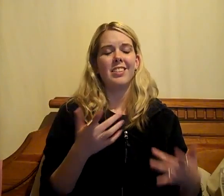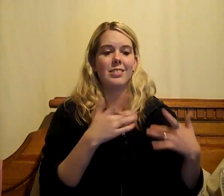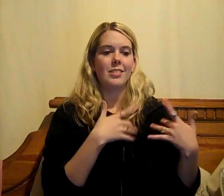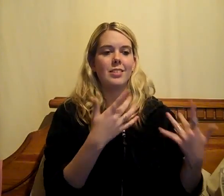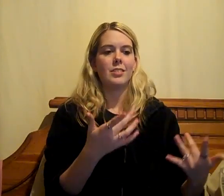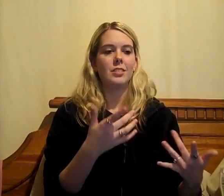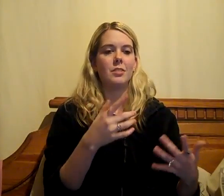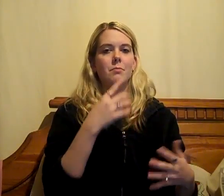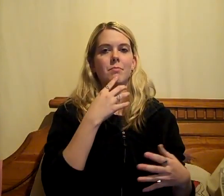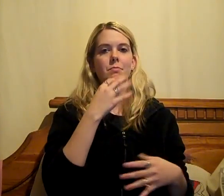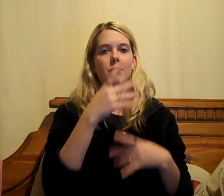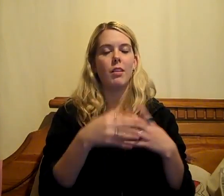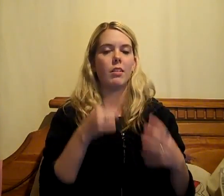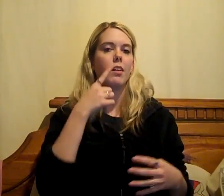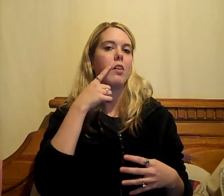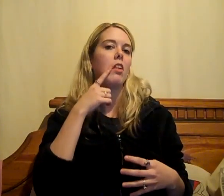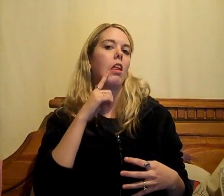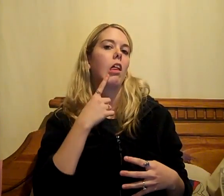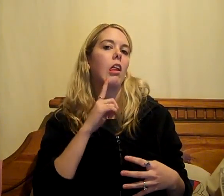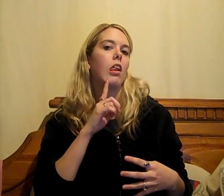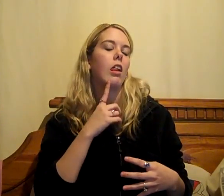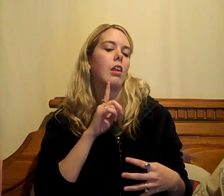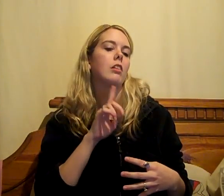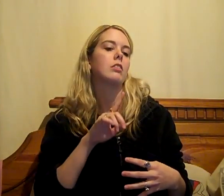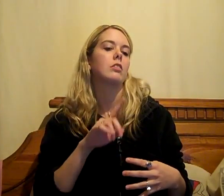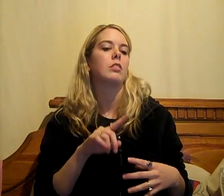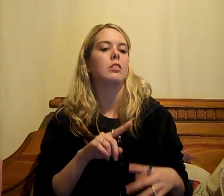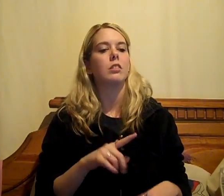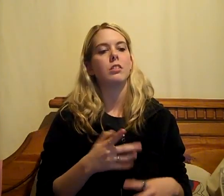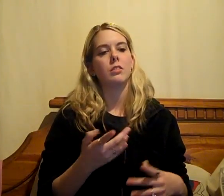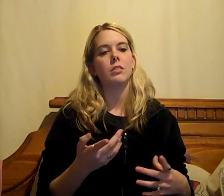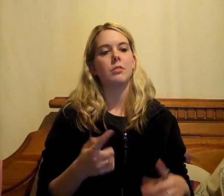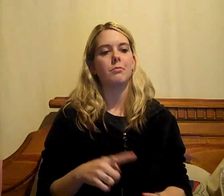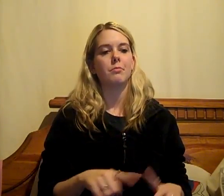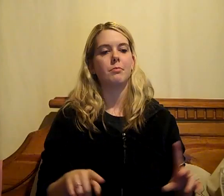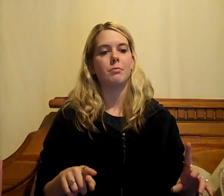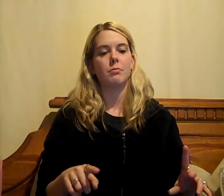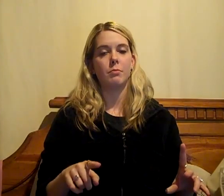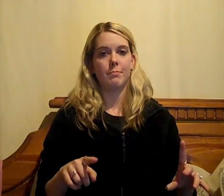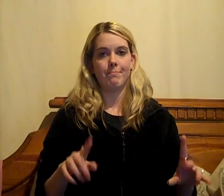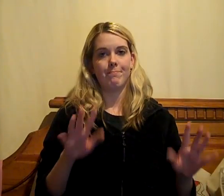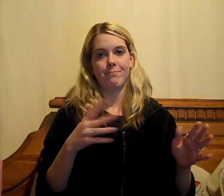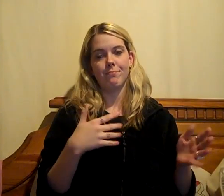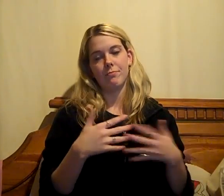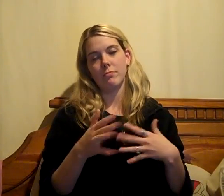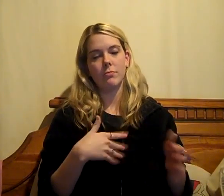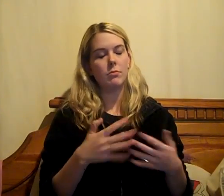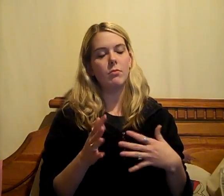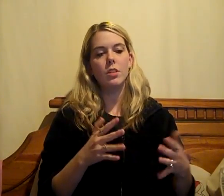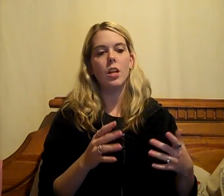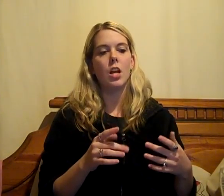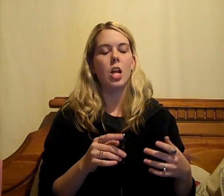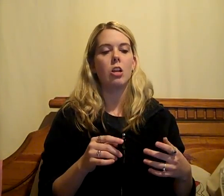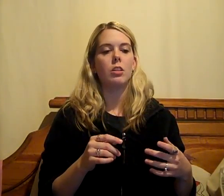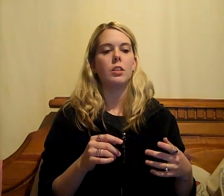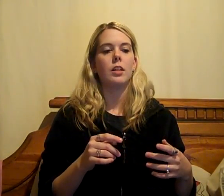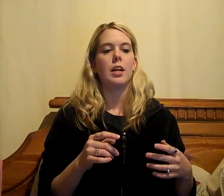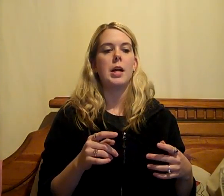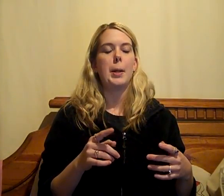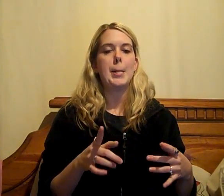I usually use the same method under the eye for bruising, or to make